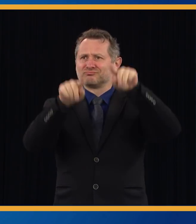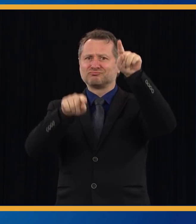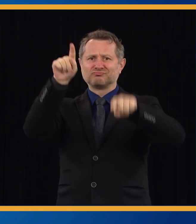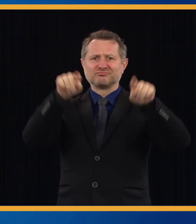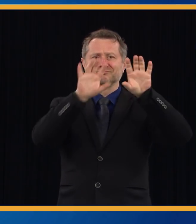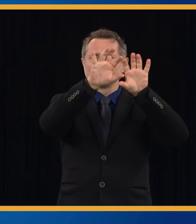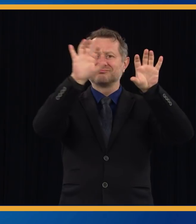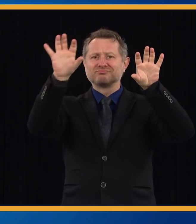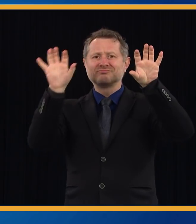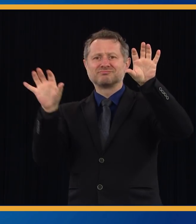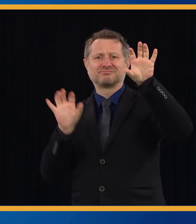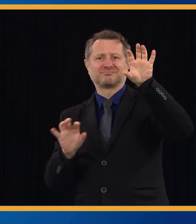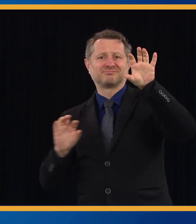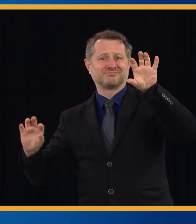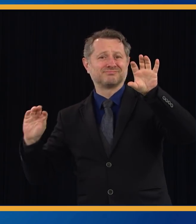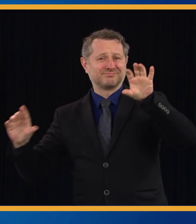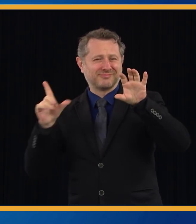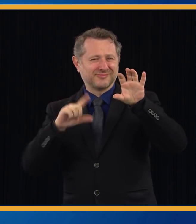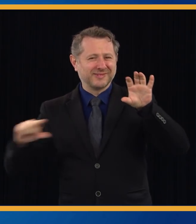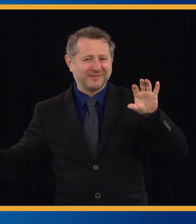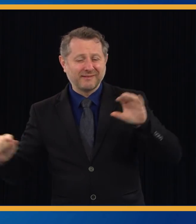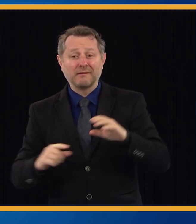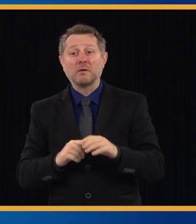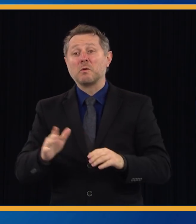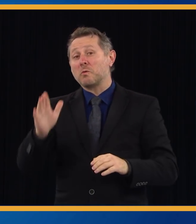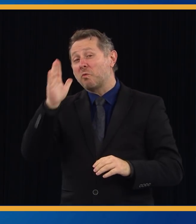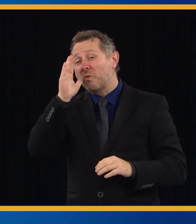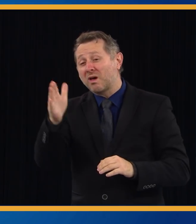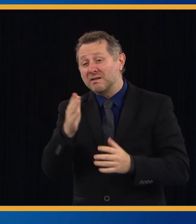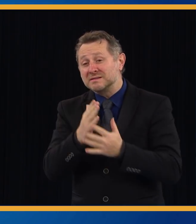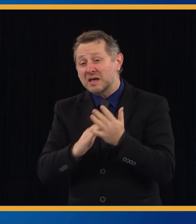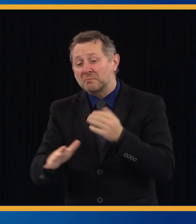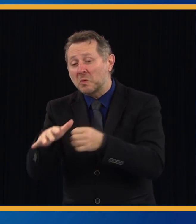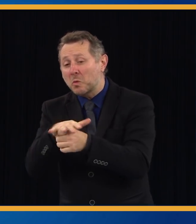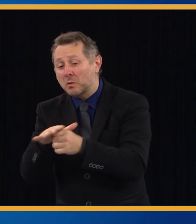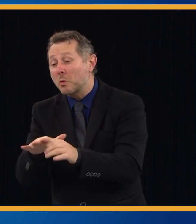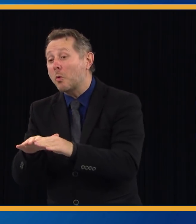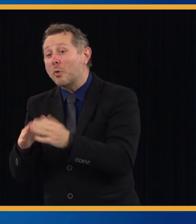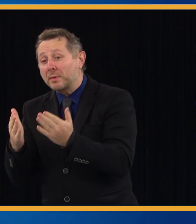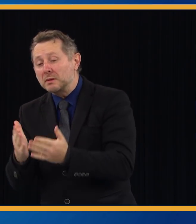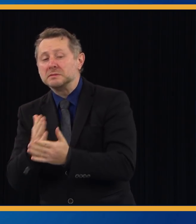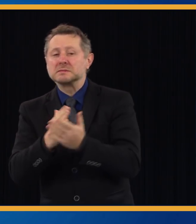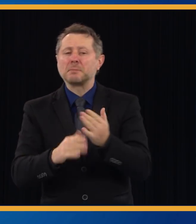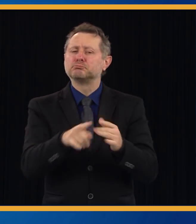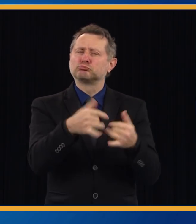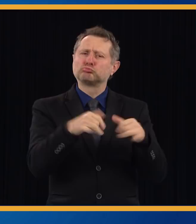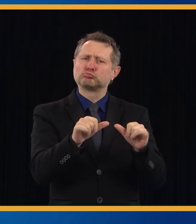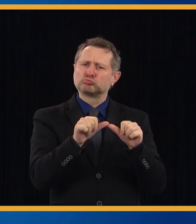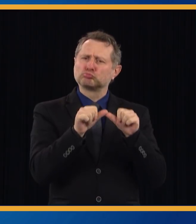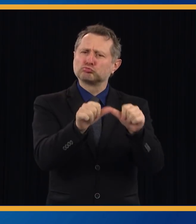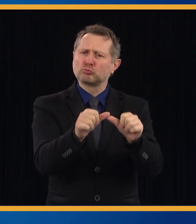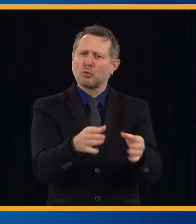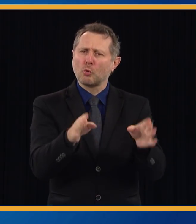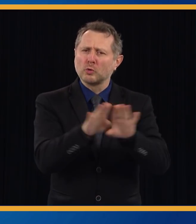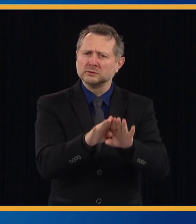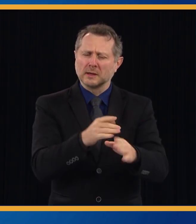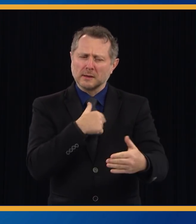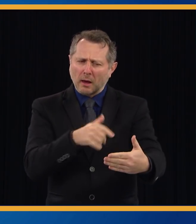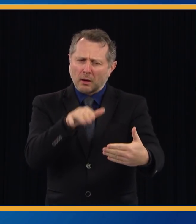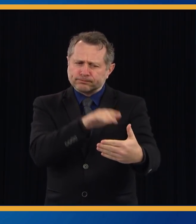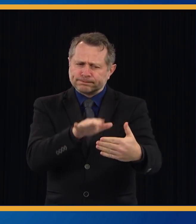regions. We're going to reopen in phases, a regional analysis on what we call